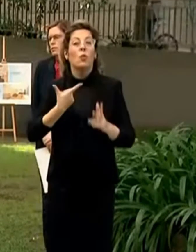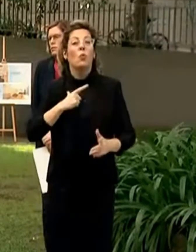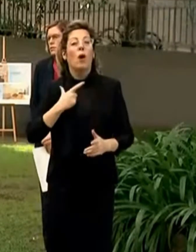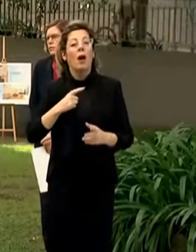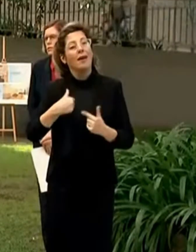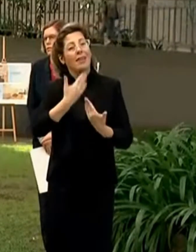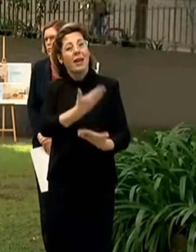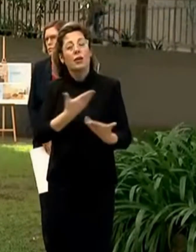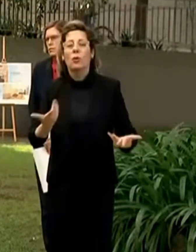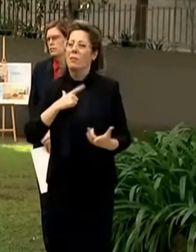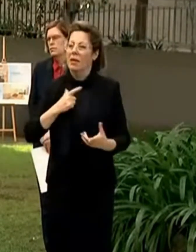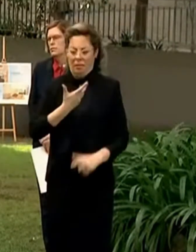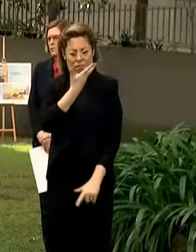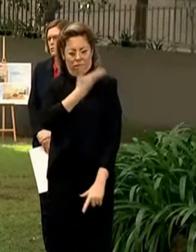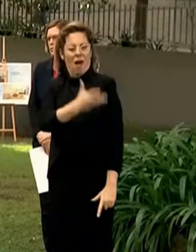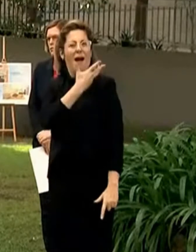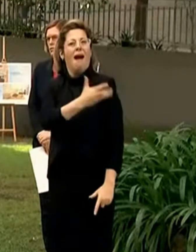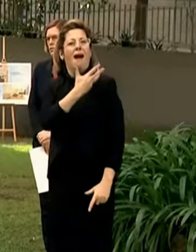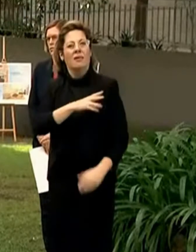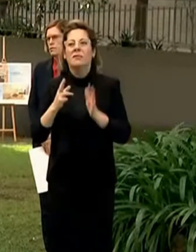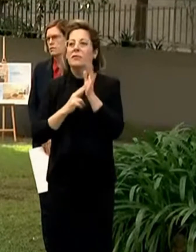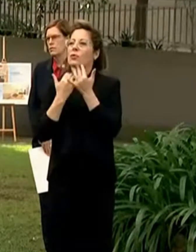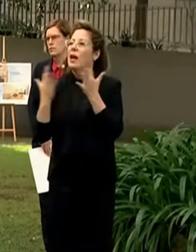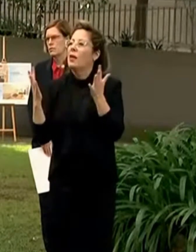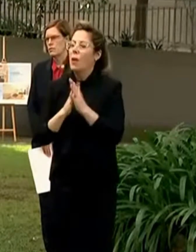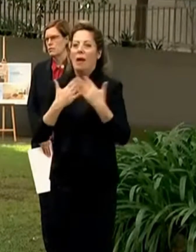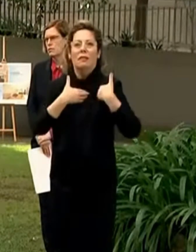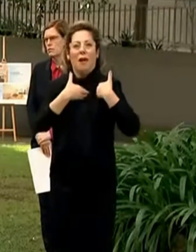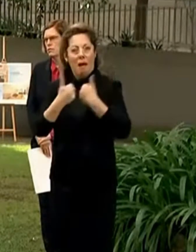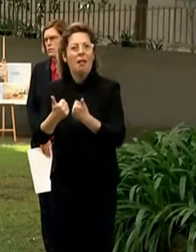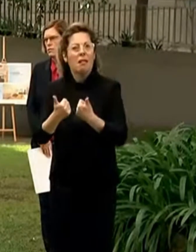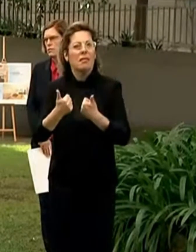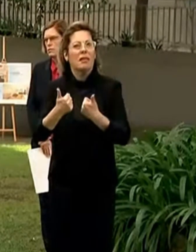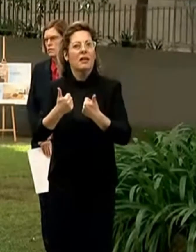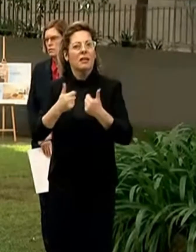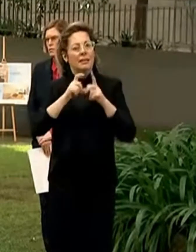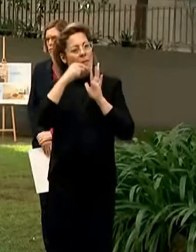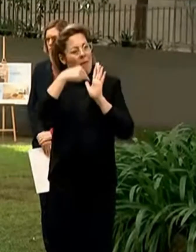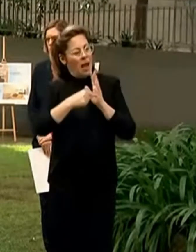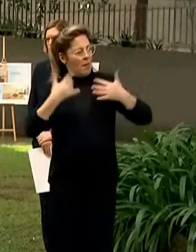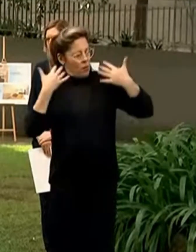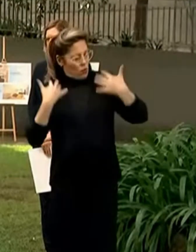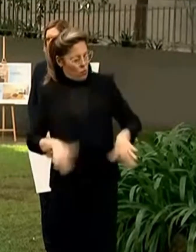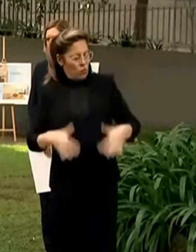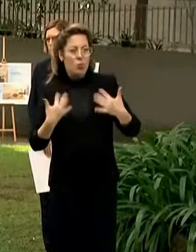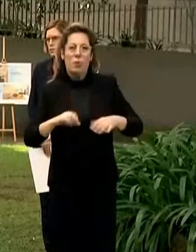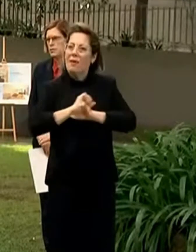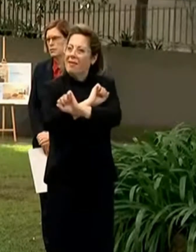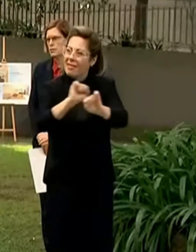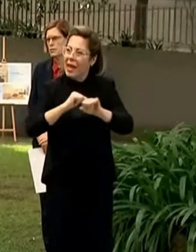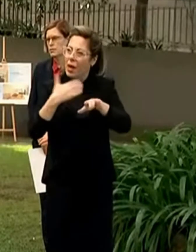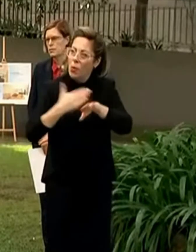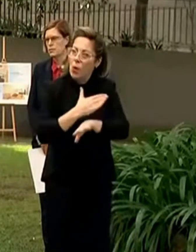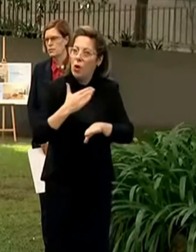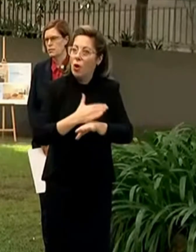that we do in New South Wales. I realise we have very big mountains to climb, but gee, it's terrific to have all of the work that everyone out there is doing every single